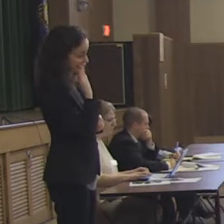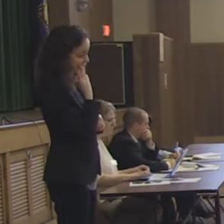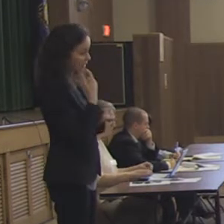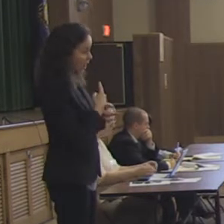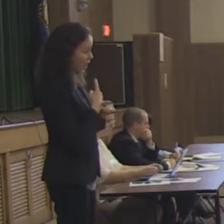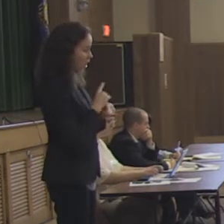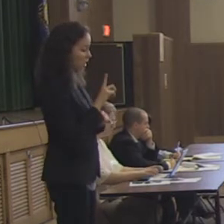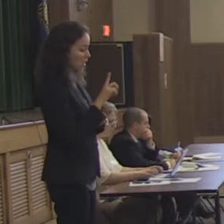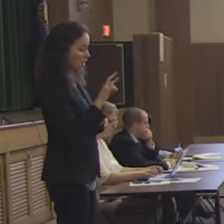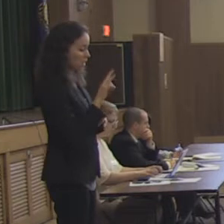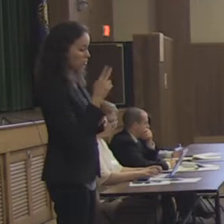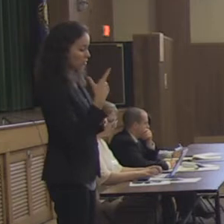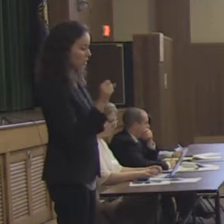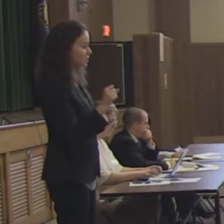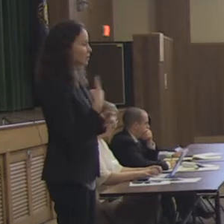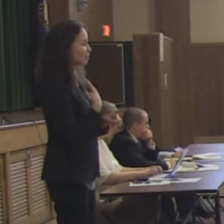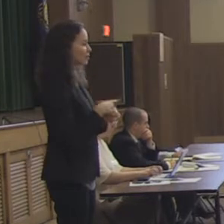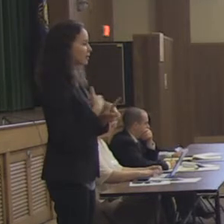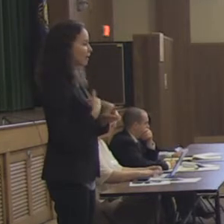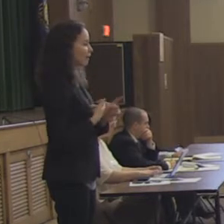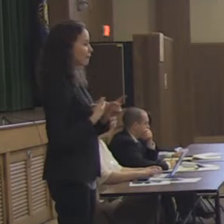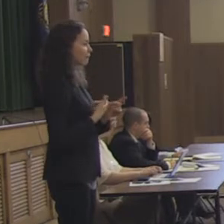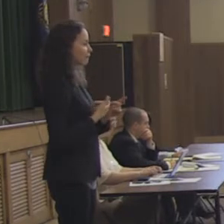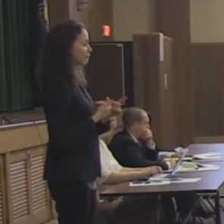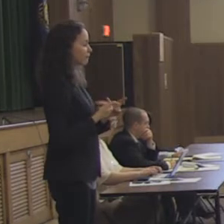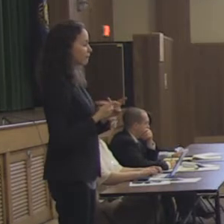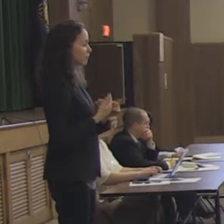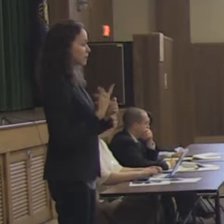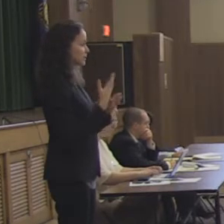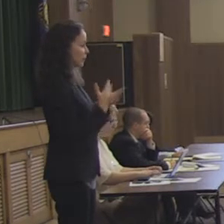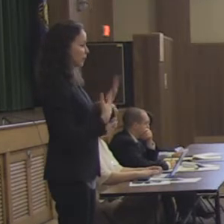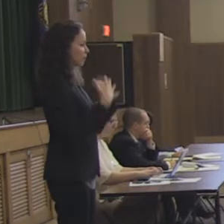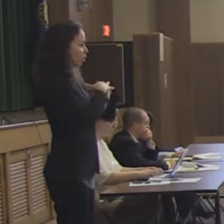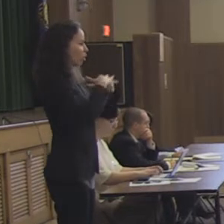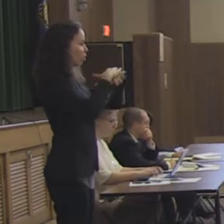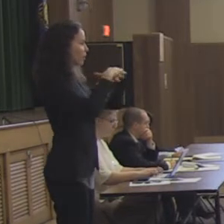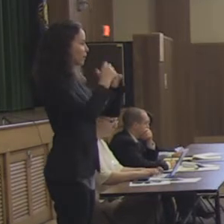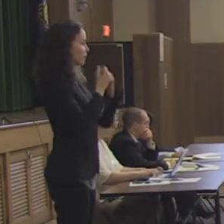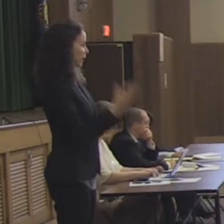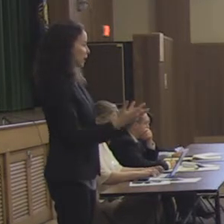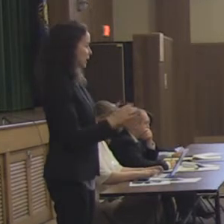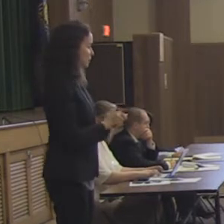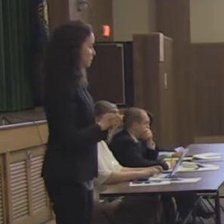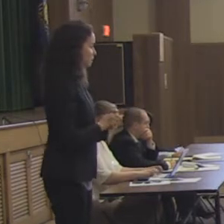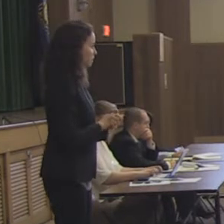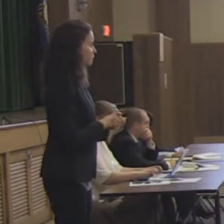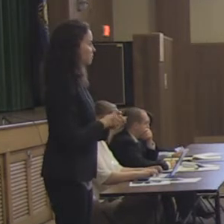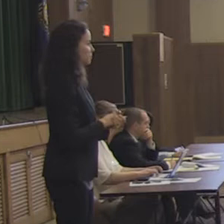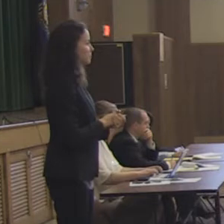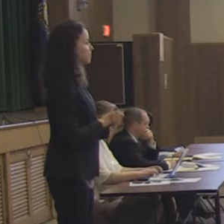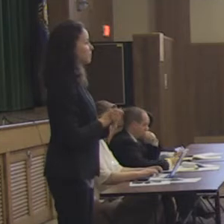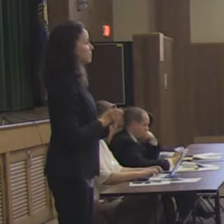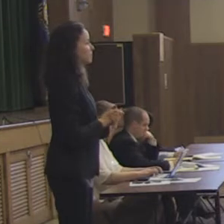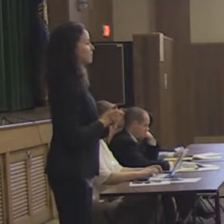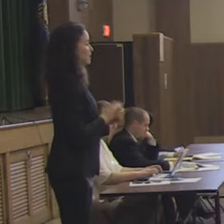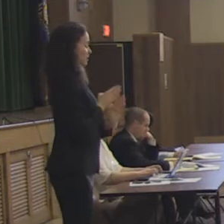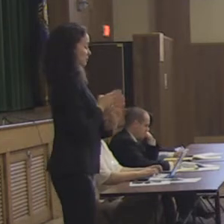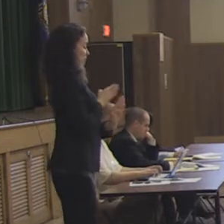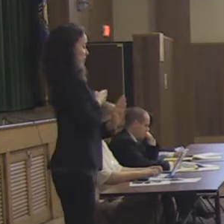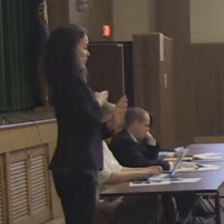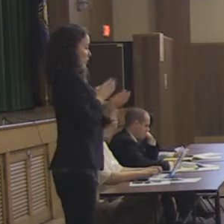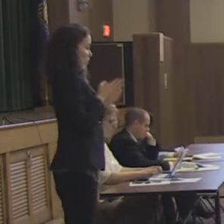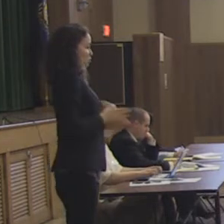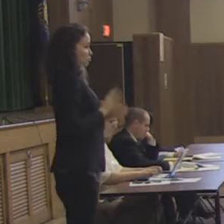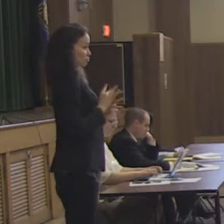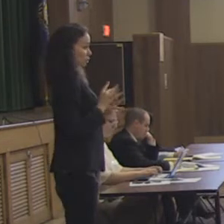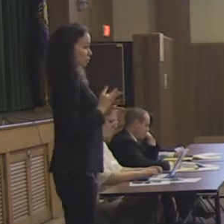course there's the co-occurring disorders and so on. I'm glad that my immediate predecessor spoke about the TAD